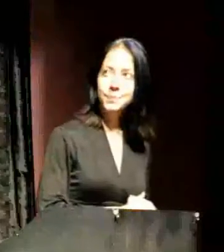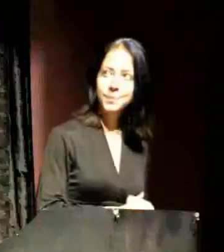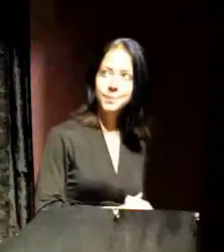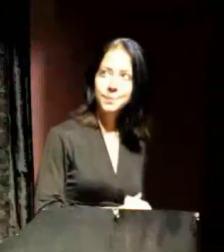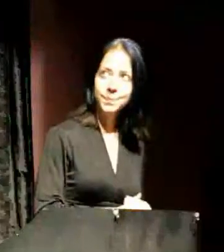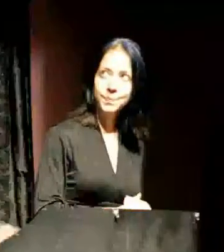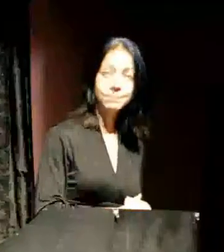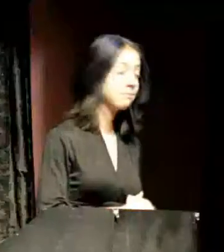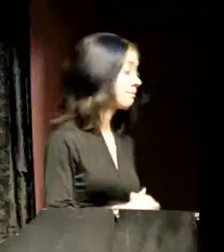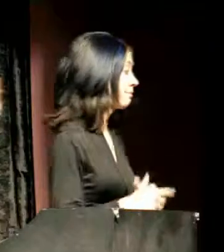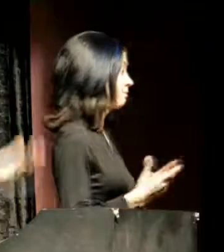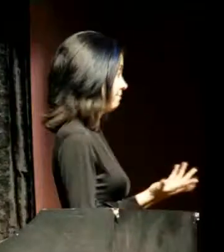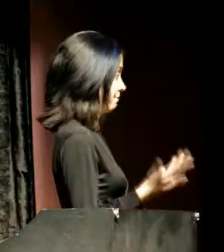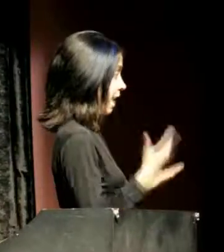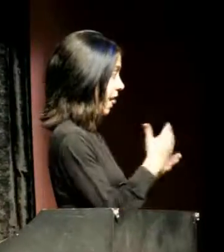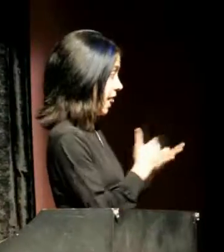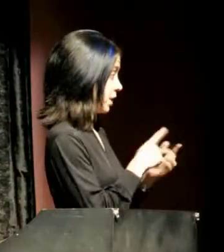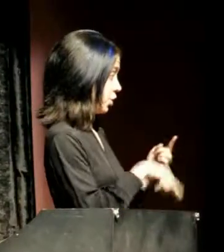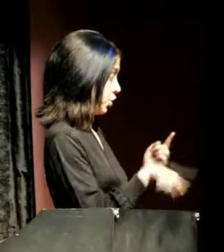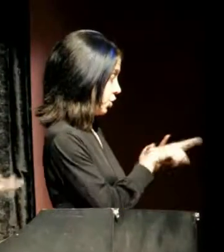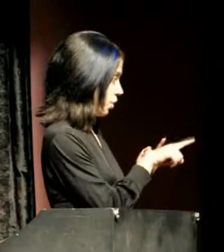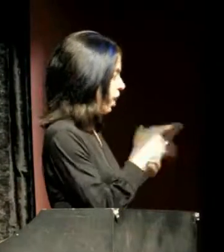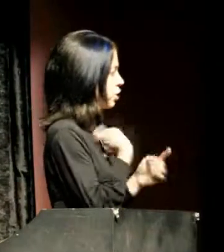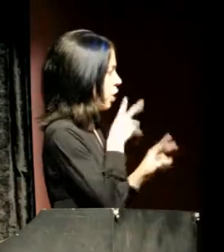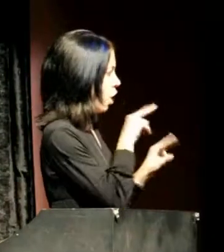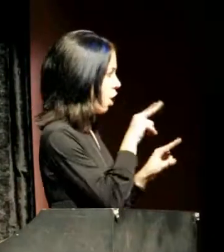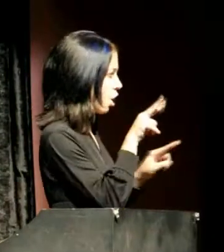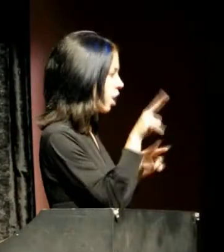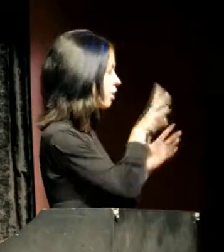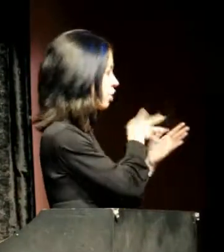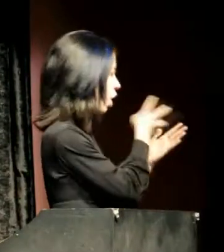So my lesson to you is, as you go about your life looking at charts and graphs,